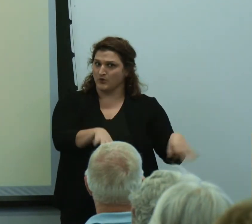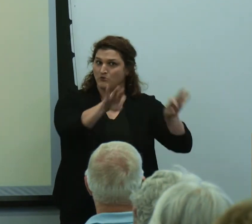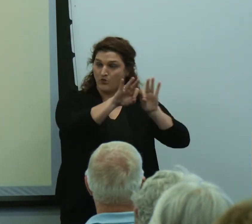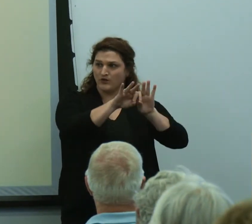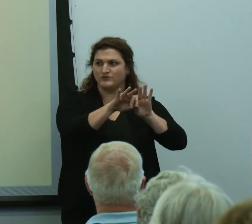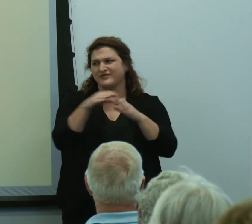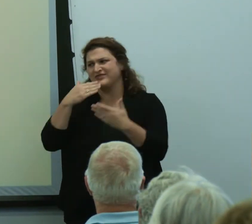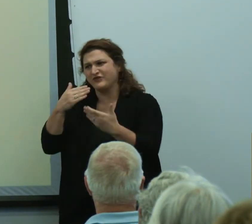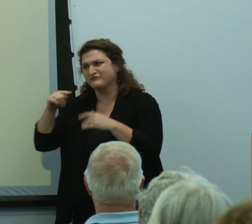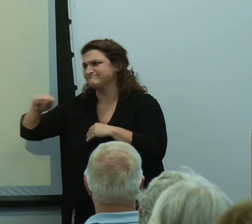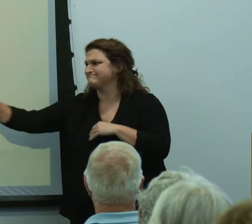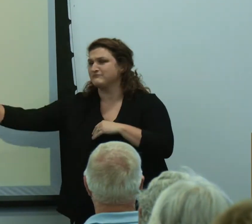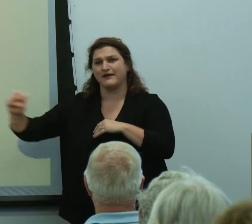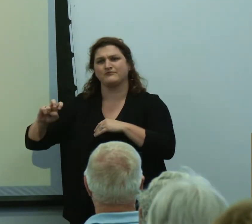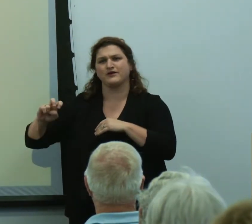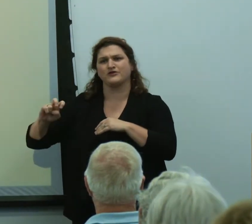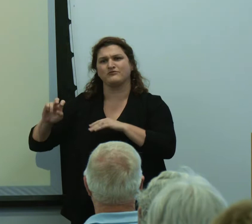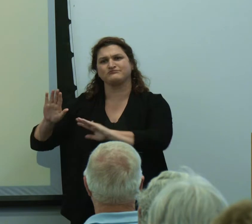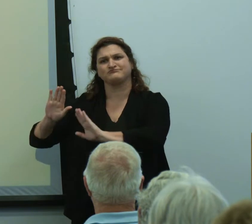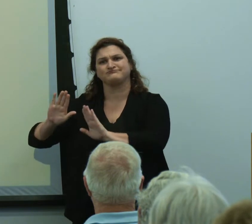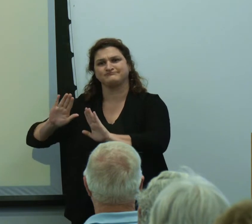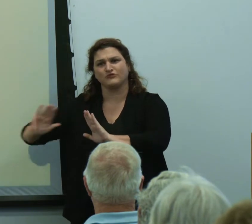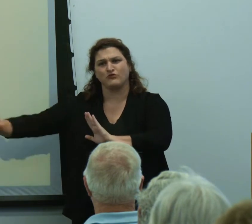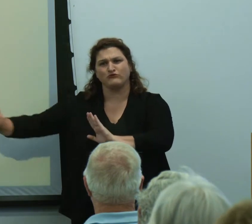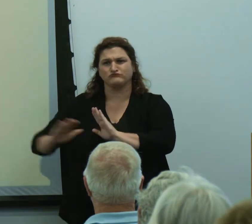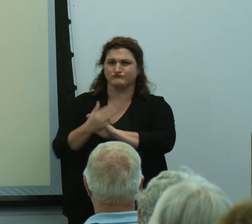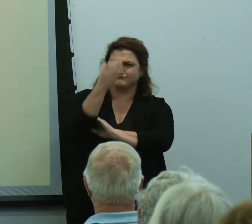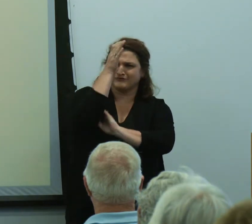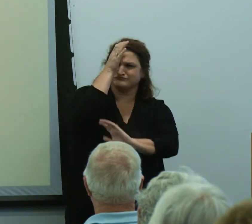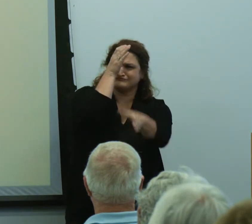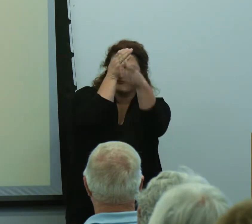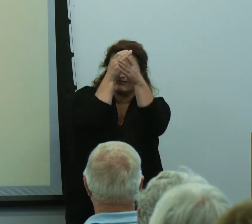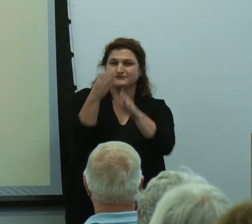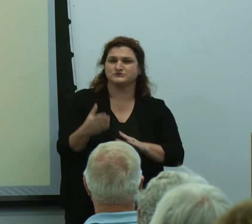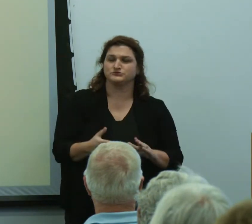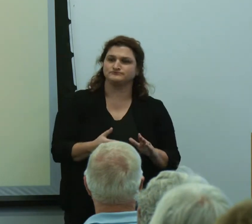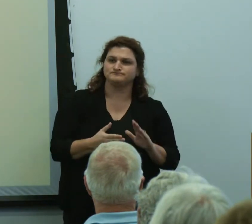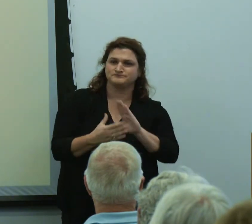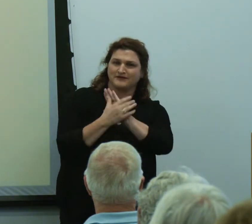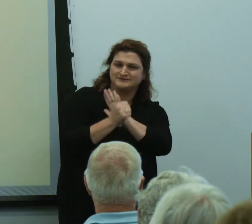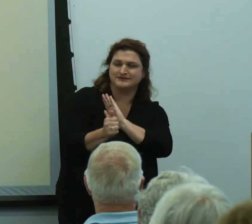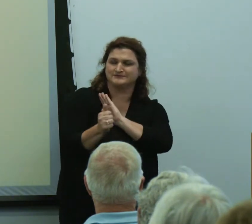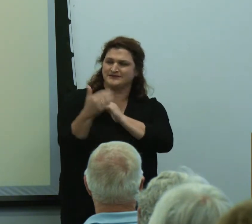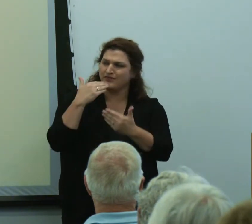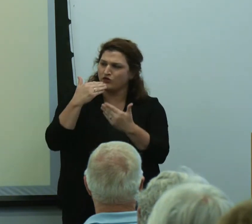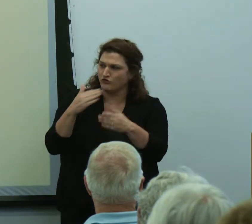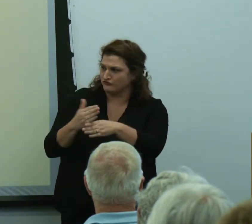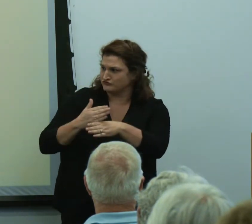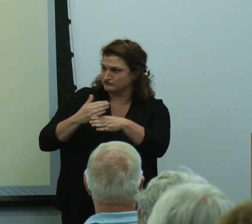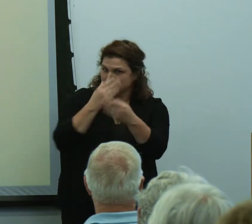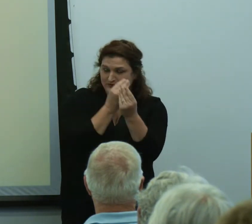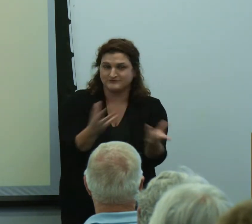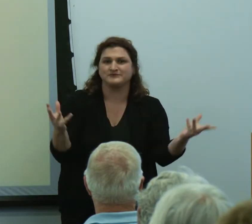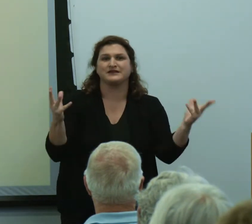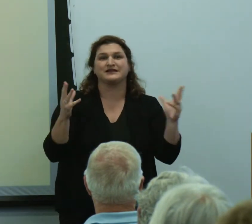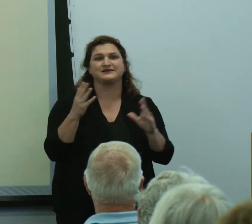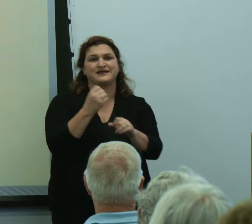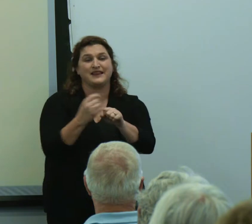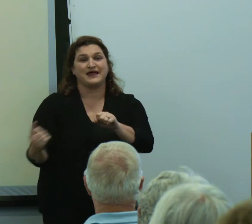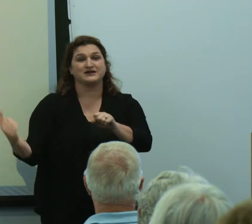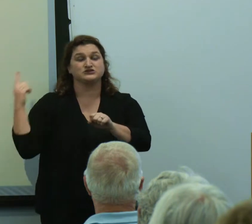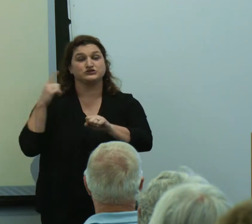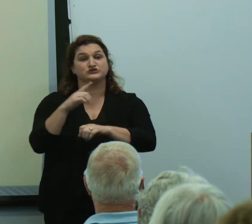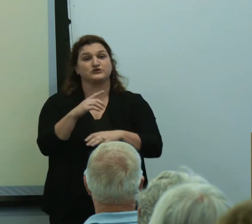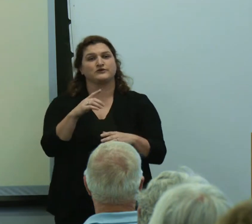for sharing their time and expertise with us this evening. Last year, the Redistricting Fair Elections Committee made